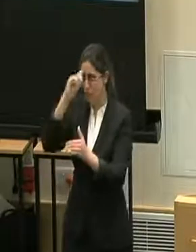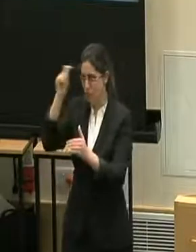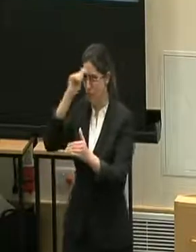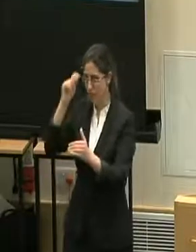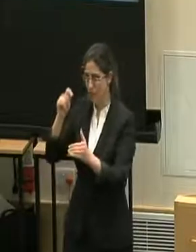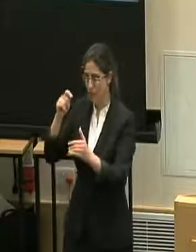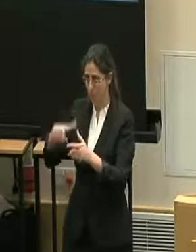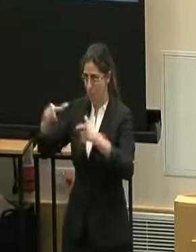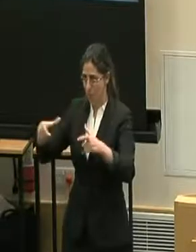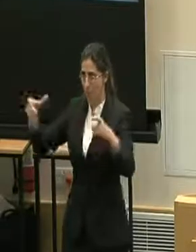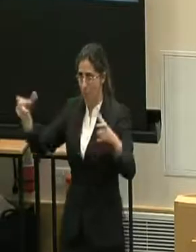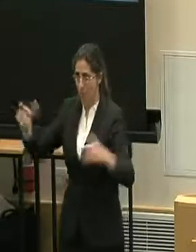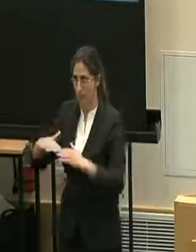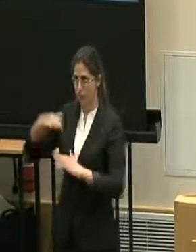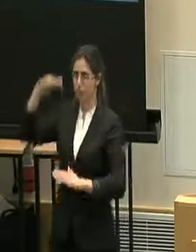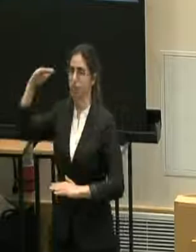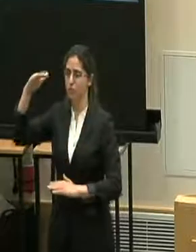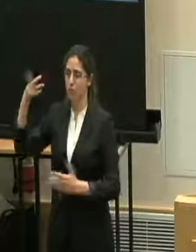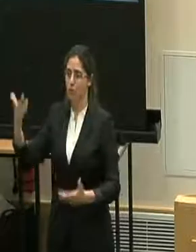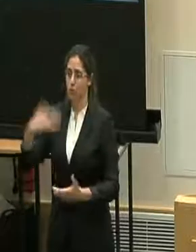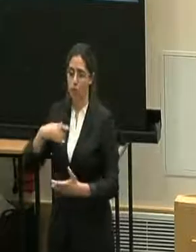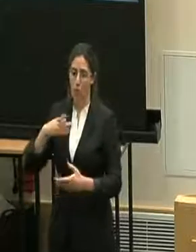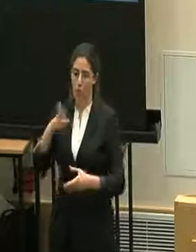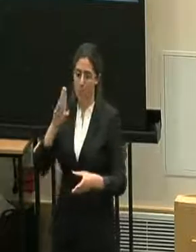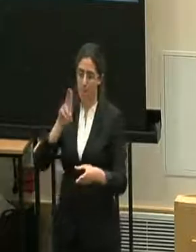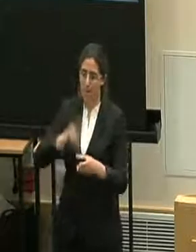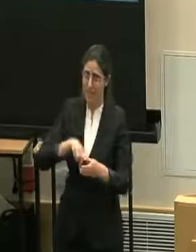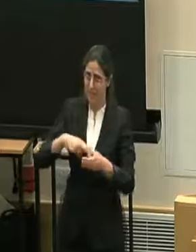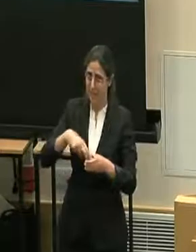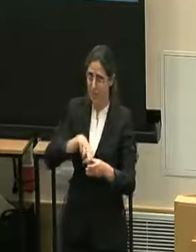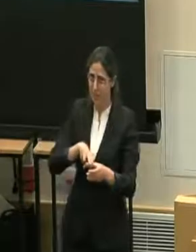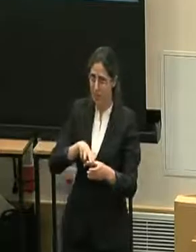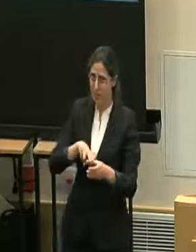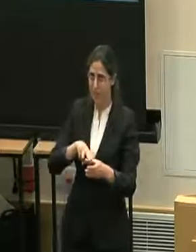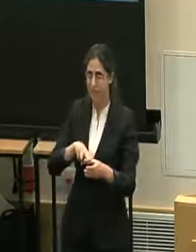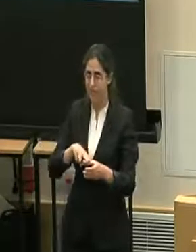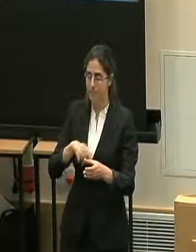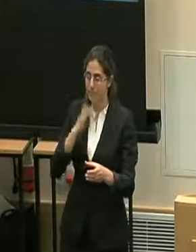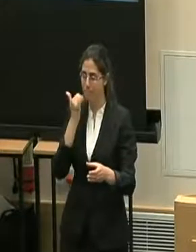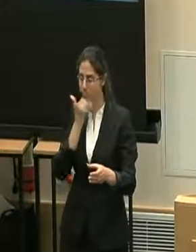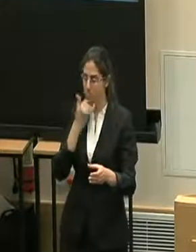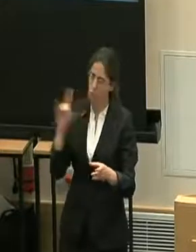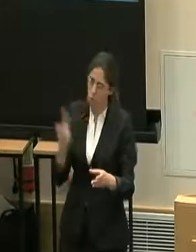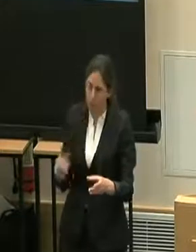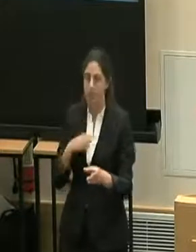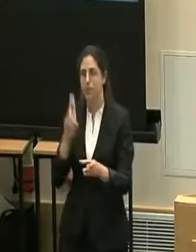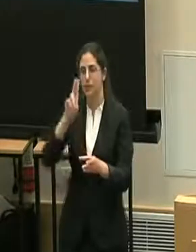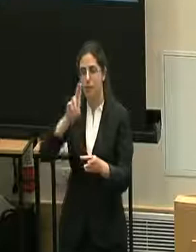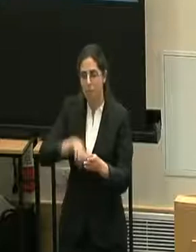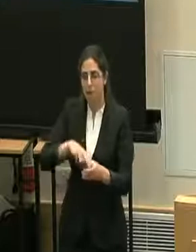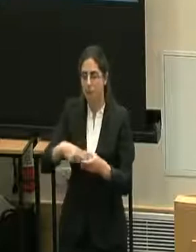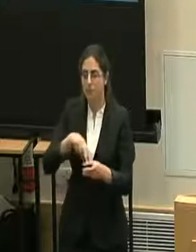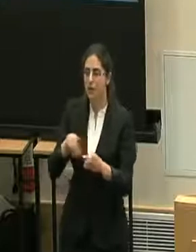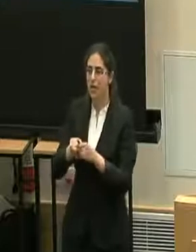increases. So, unfortunately, participation, maybe not unfortunately, is actually both a means and